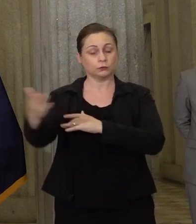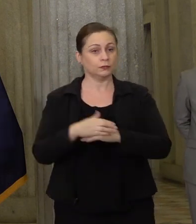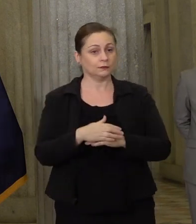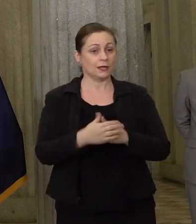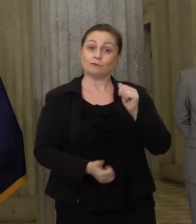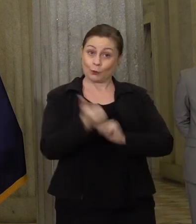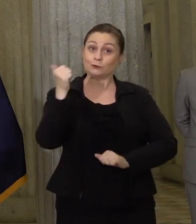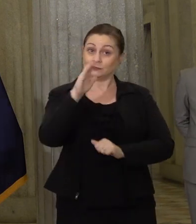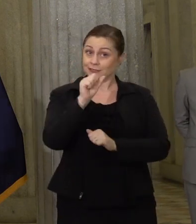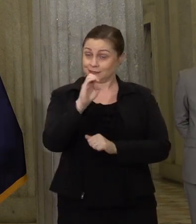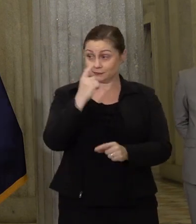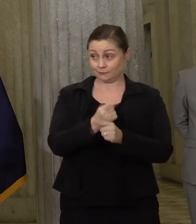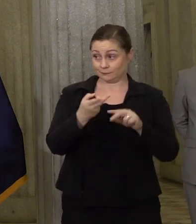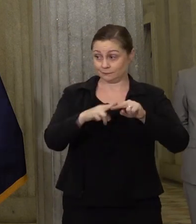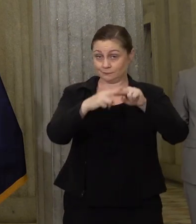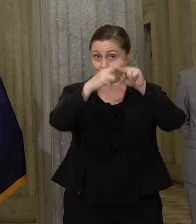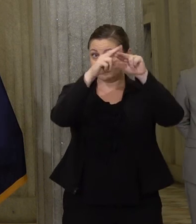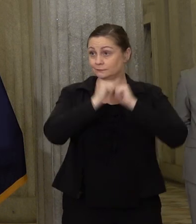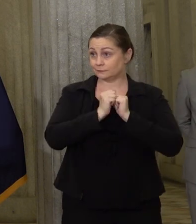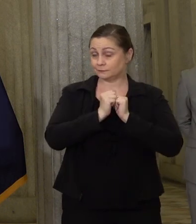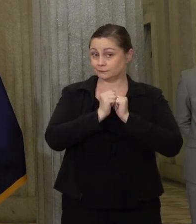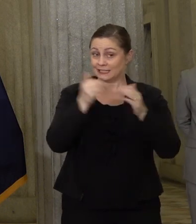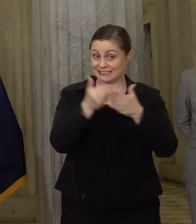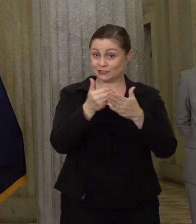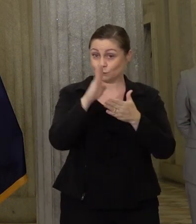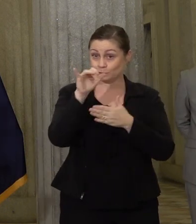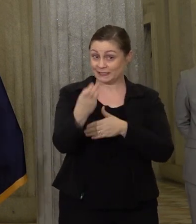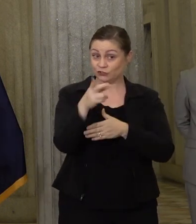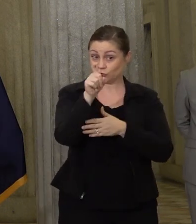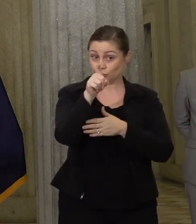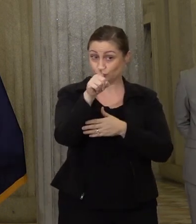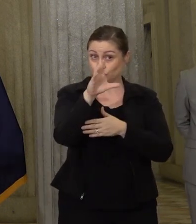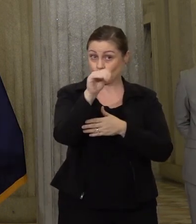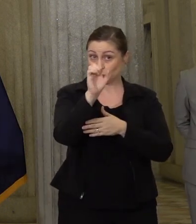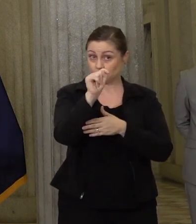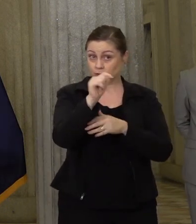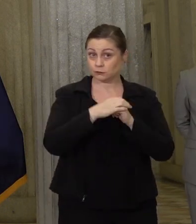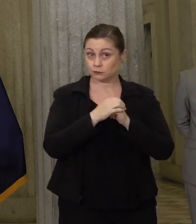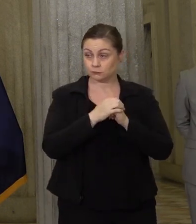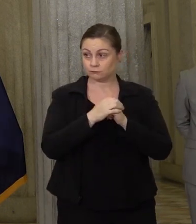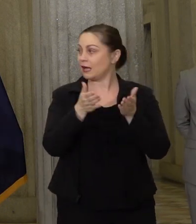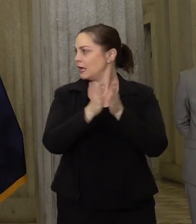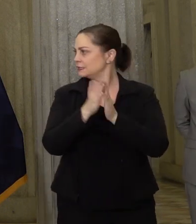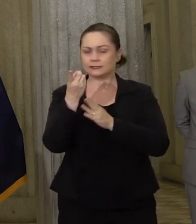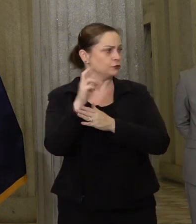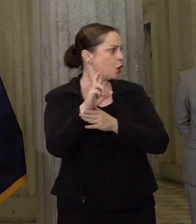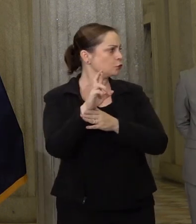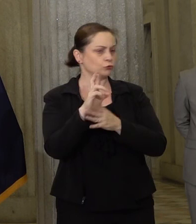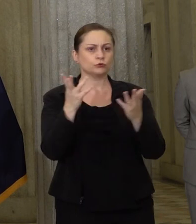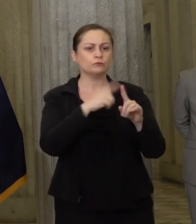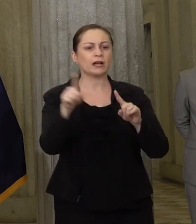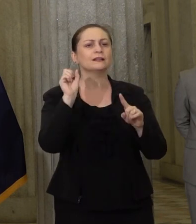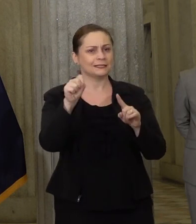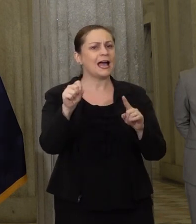been popping up, correct? Because of the war. I would defer to Dr. Duvay for where the cases are, but yes, there have been some indications